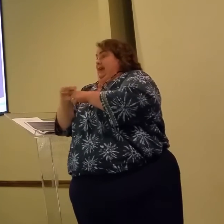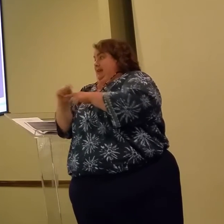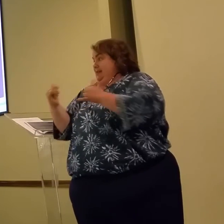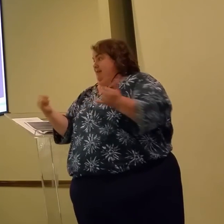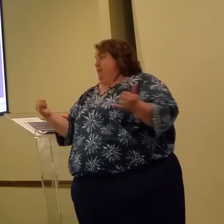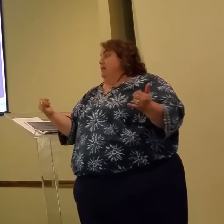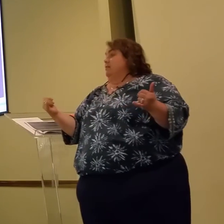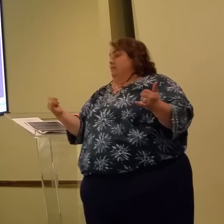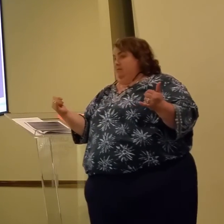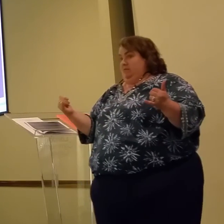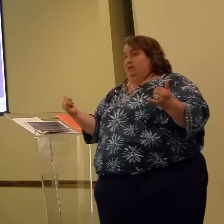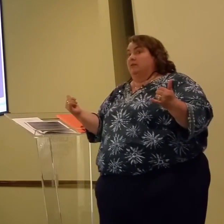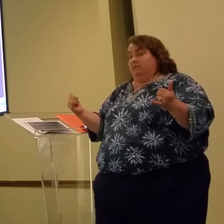We have 4 that are in training.